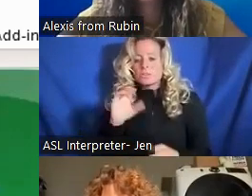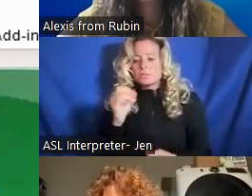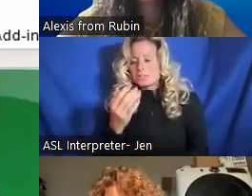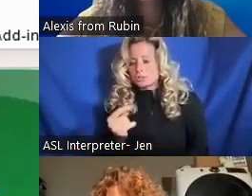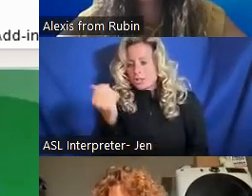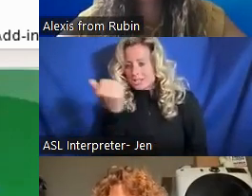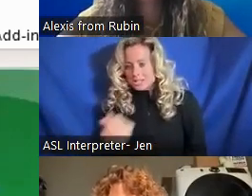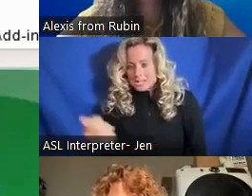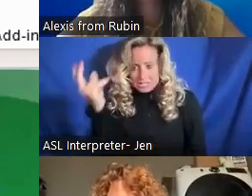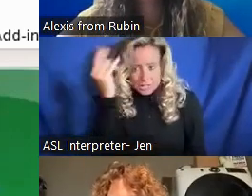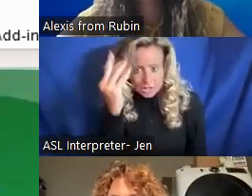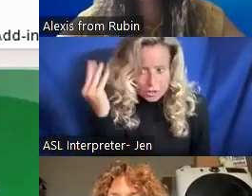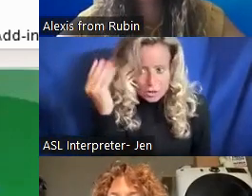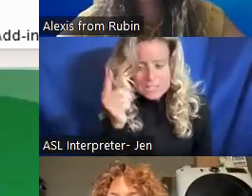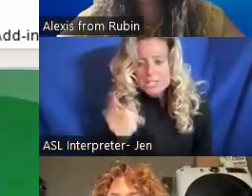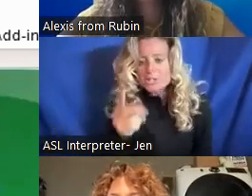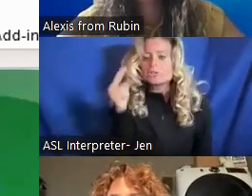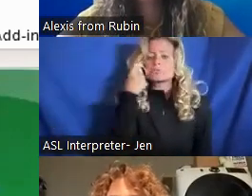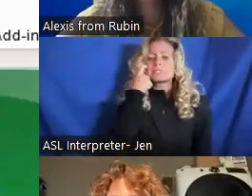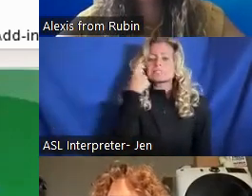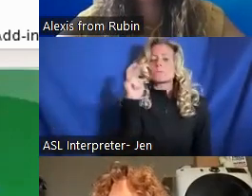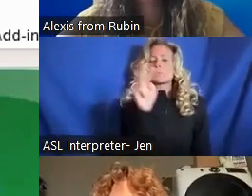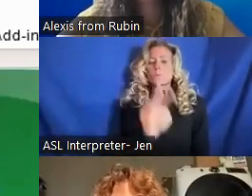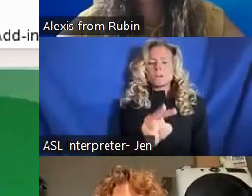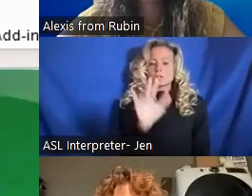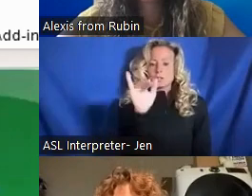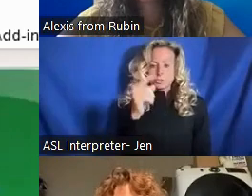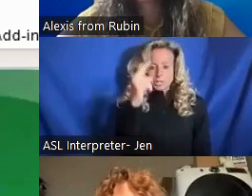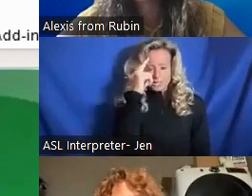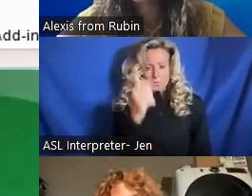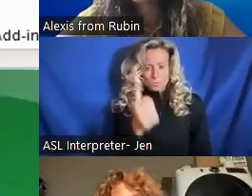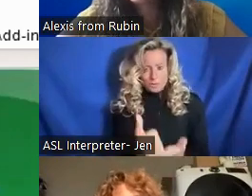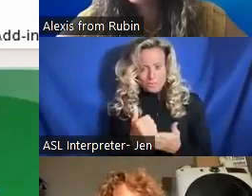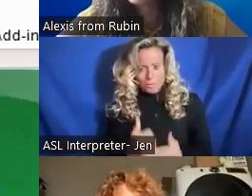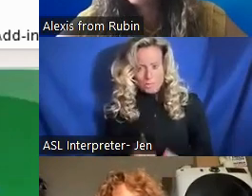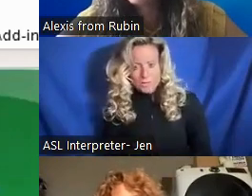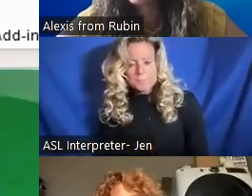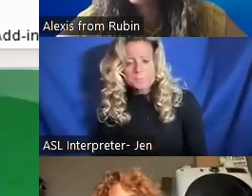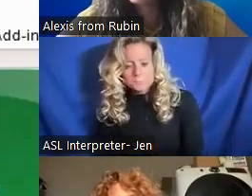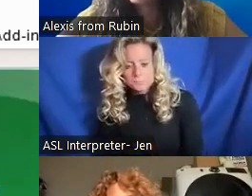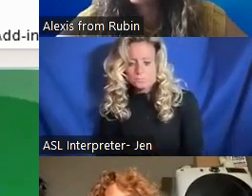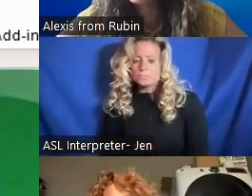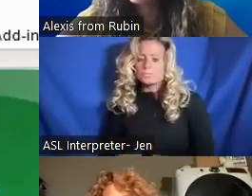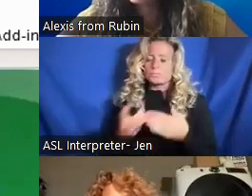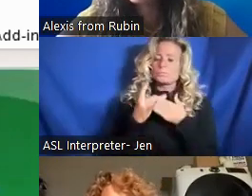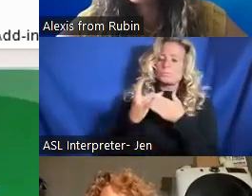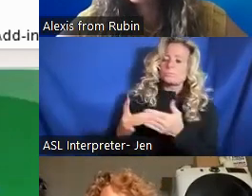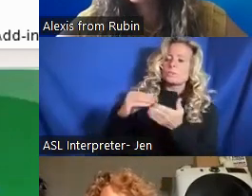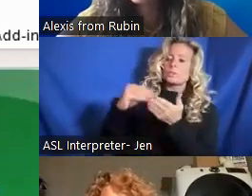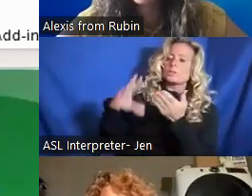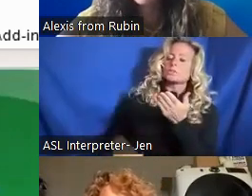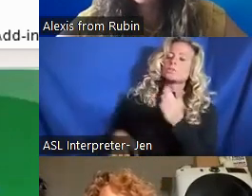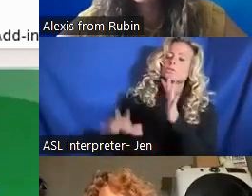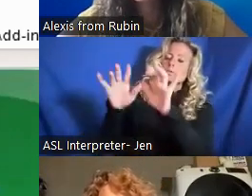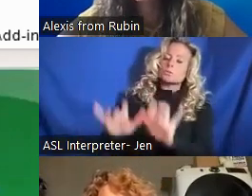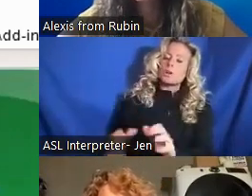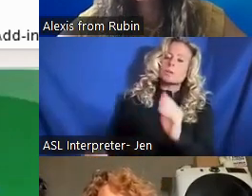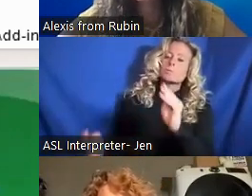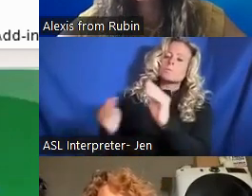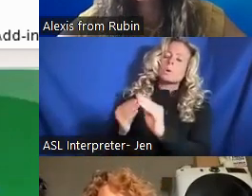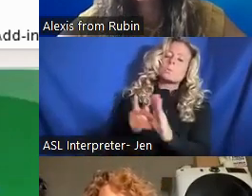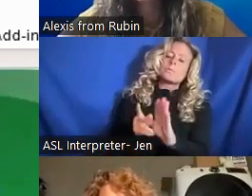thoughts in the chat about what you just watched? Do you think that tool would be helpful to guide your students to write more professional